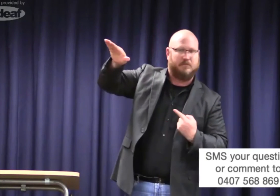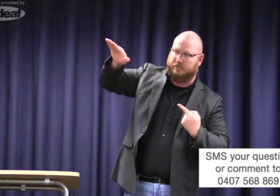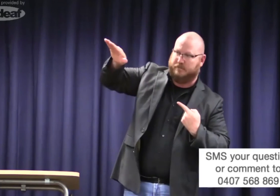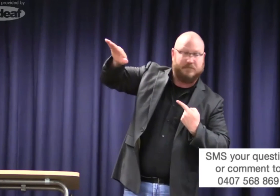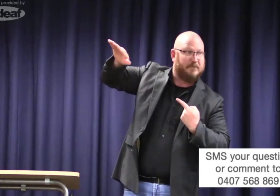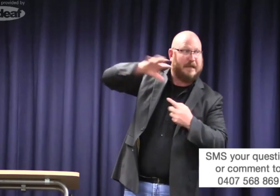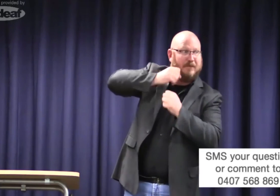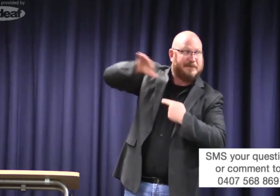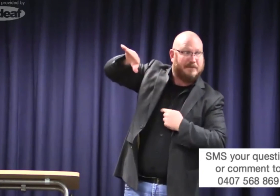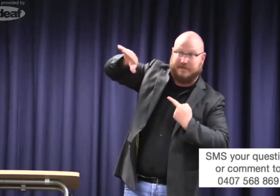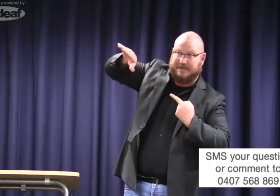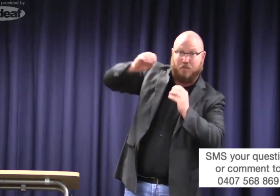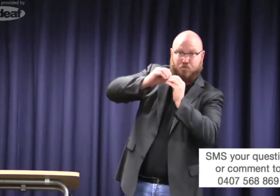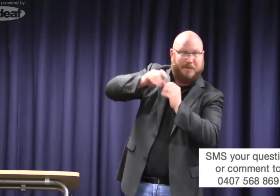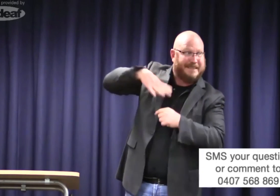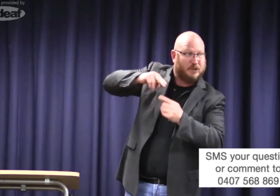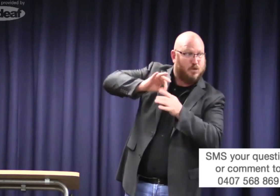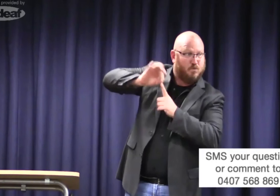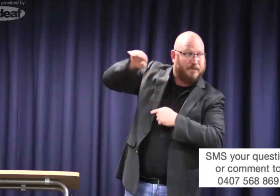It's trying to, you know,